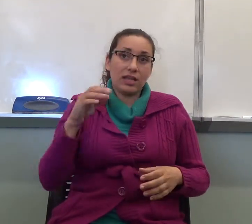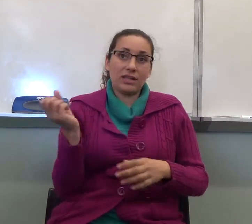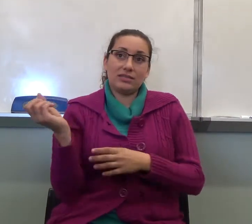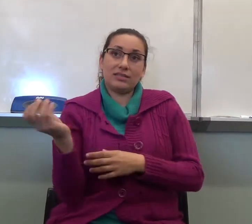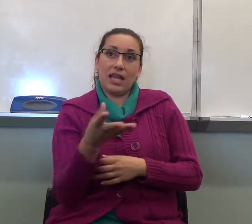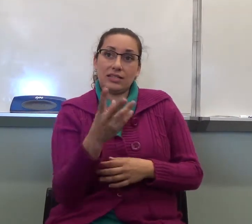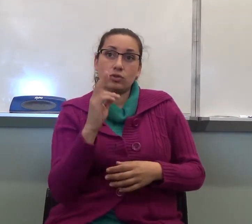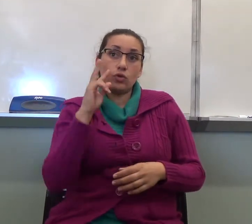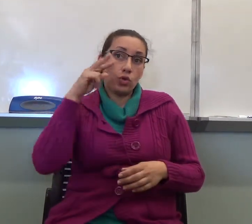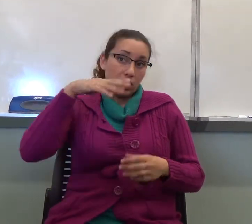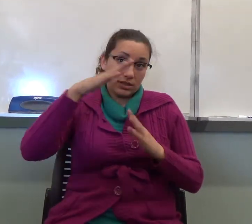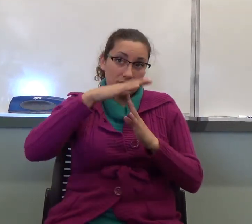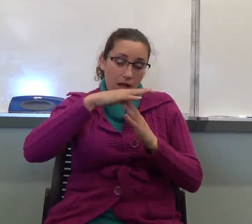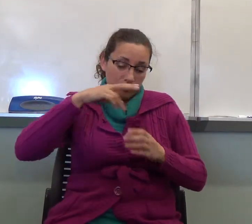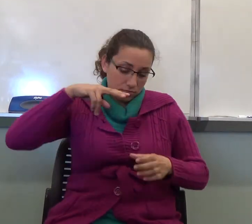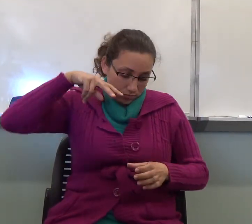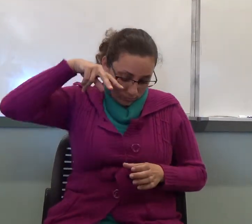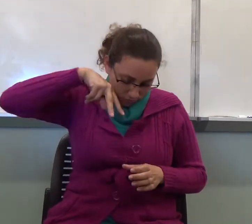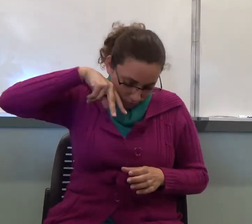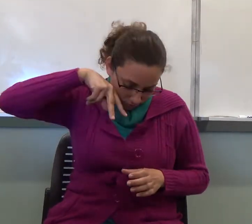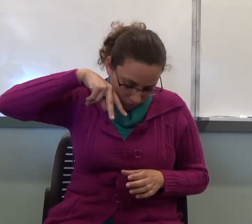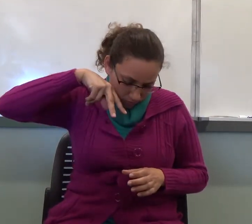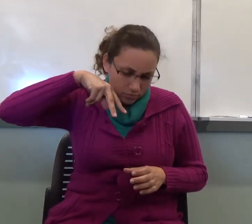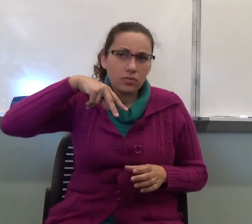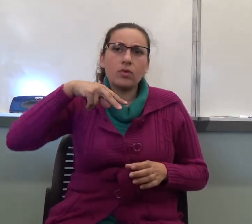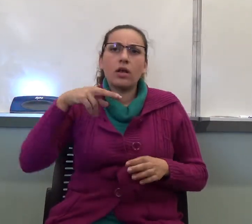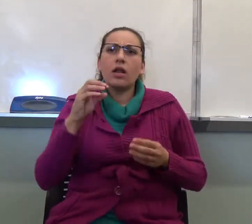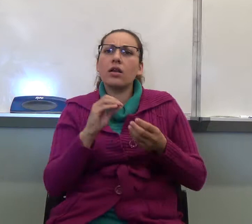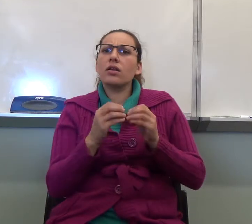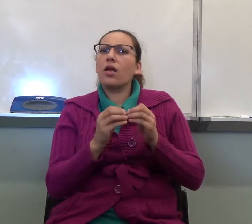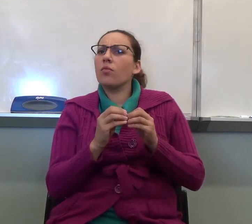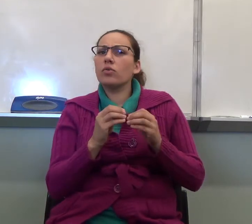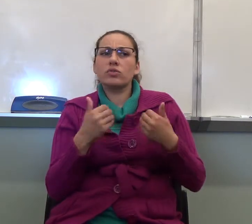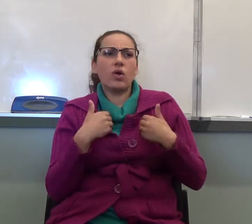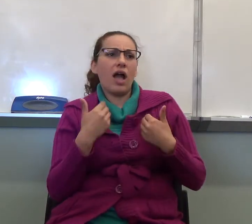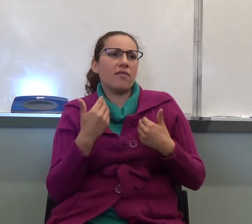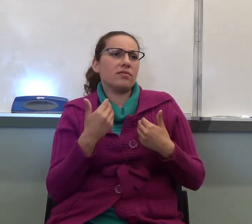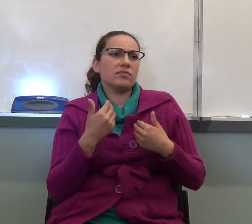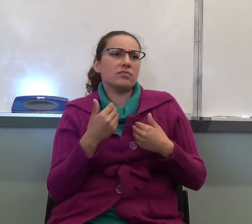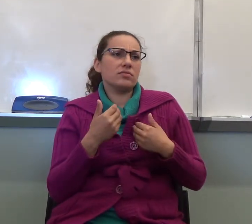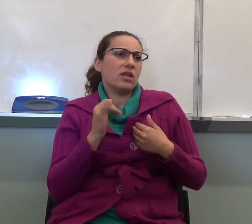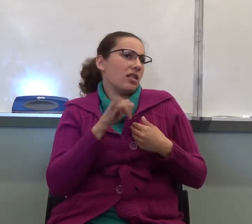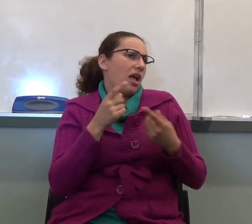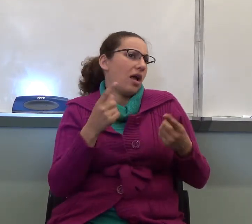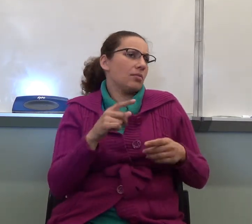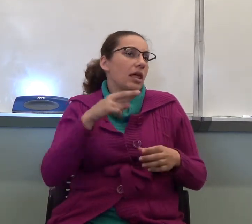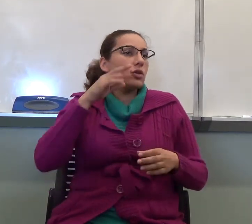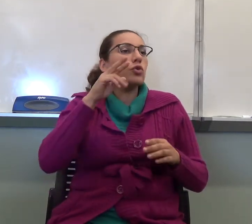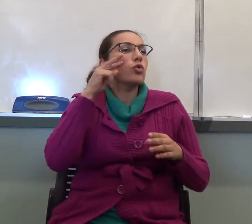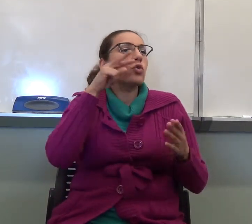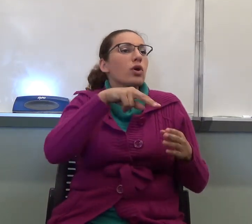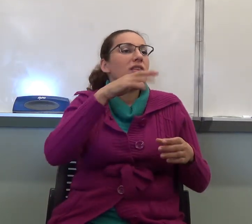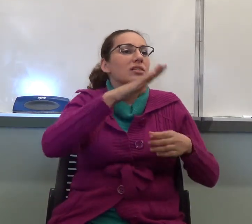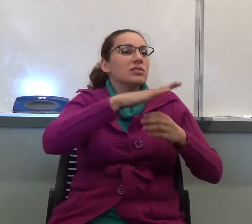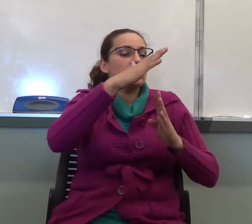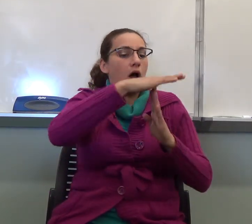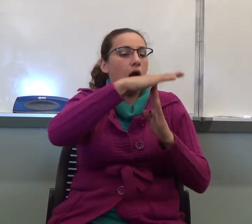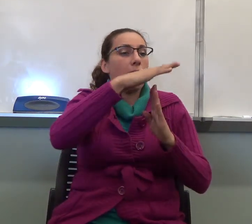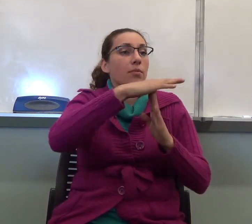And the question is, what numbers can you get when this happens? Well, if you're throwing 2 dice,